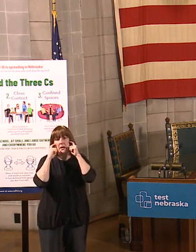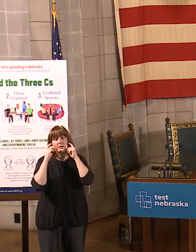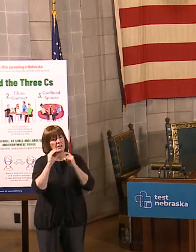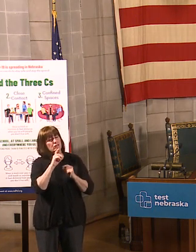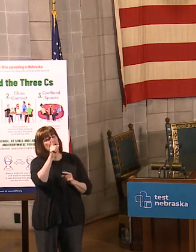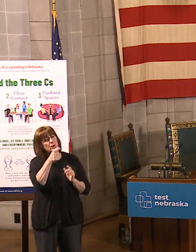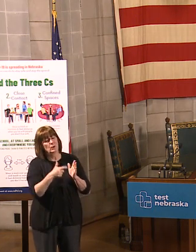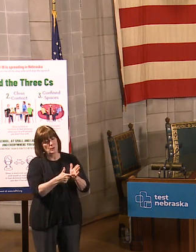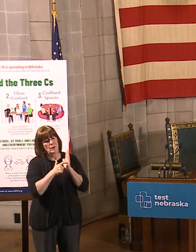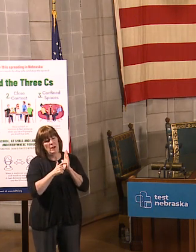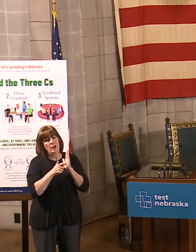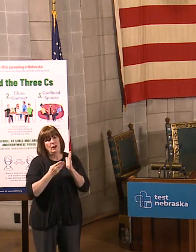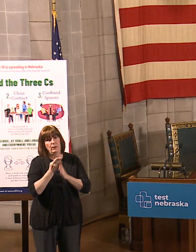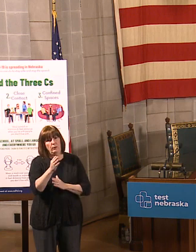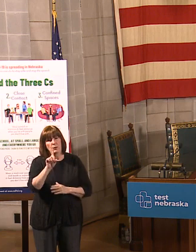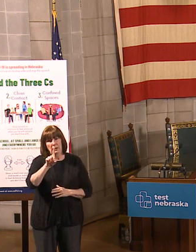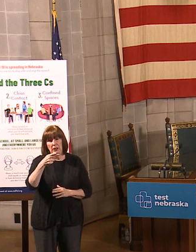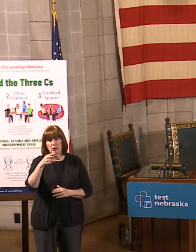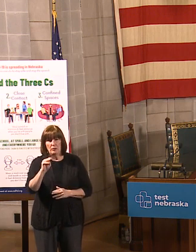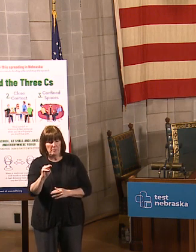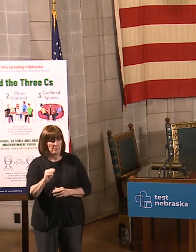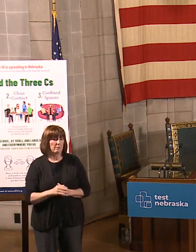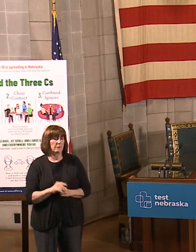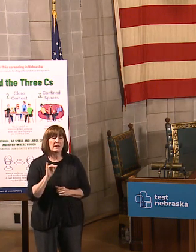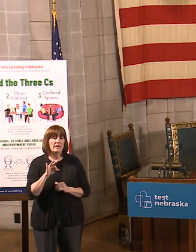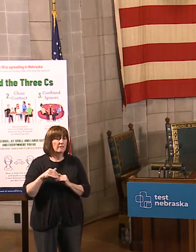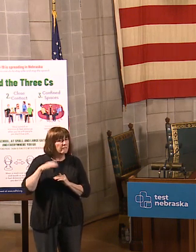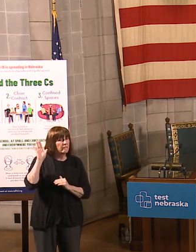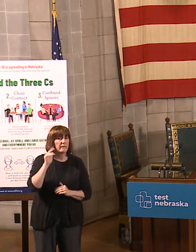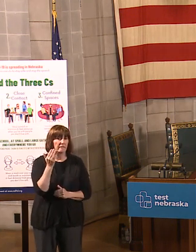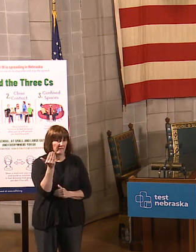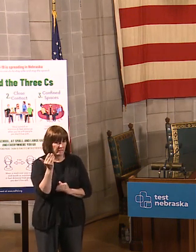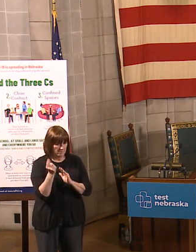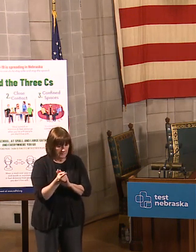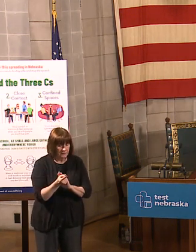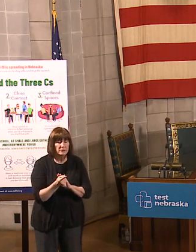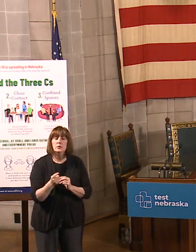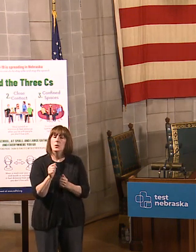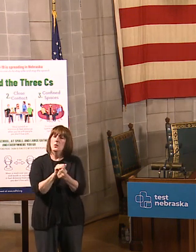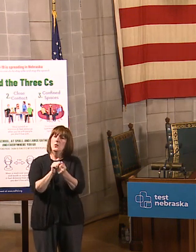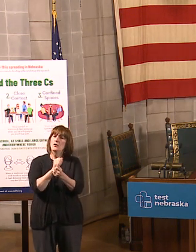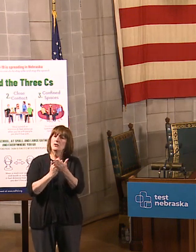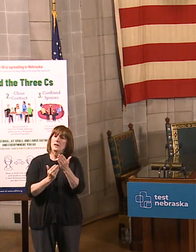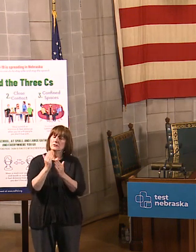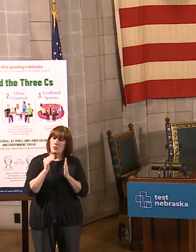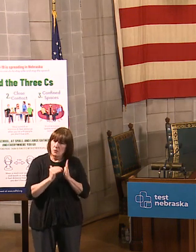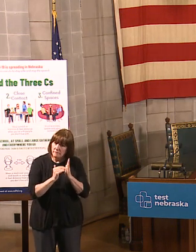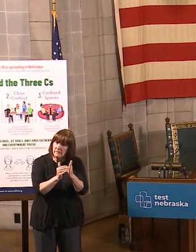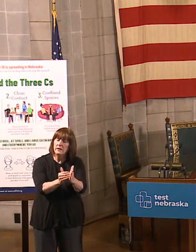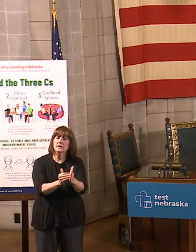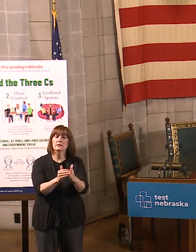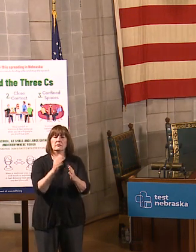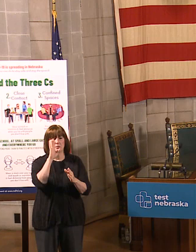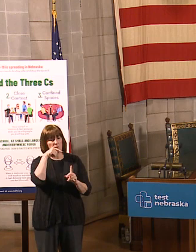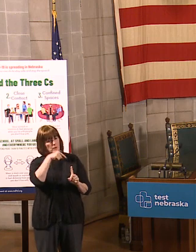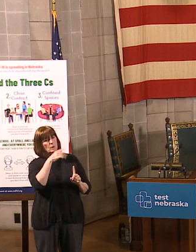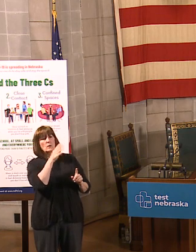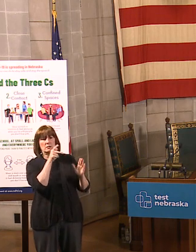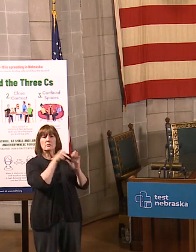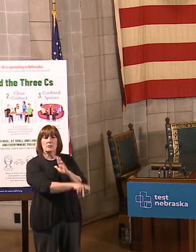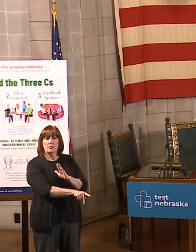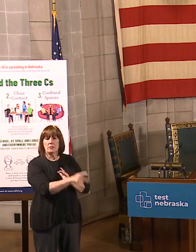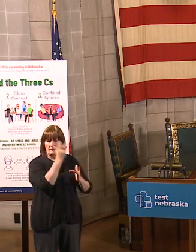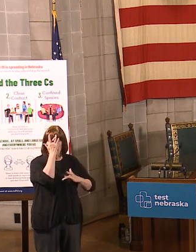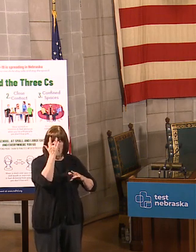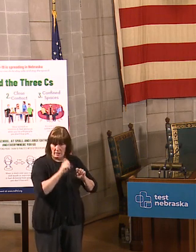if it's going to be for more than 15 minutes. Also, make sure you're washing your hands often. That will actually kill the virus. Please make sure that